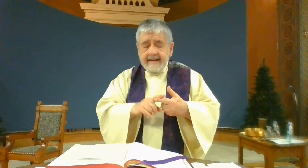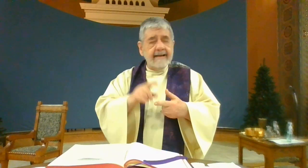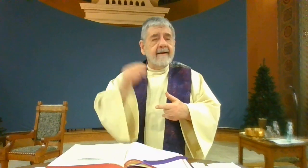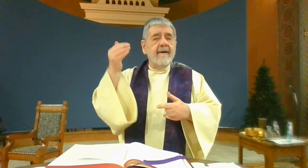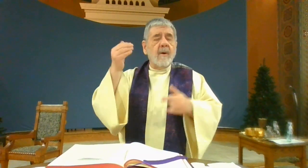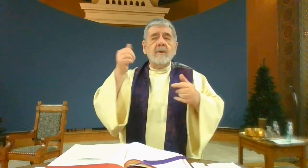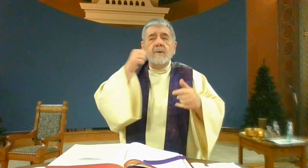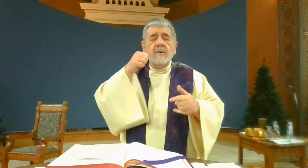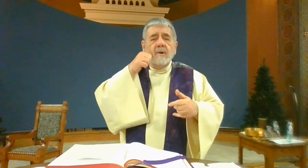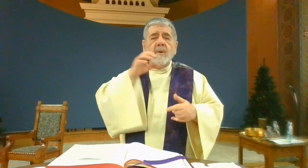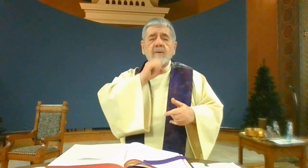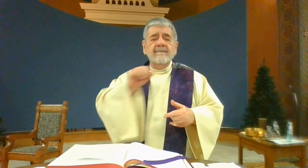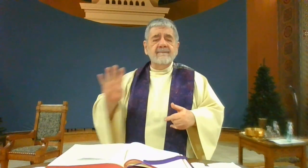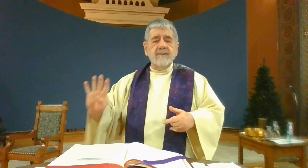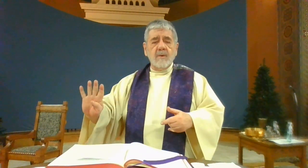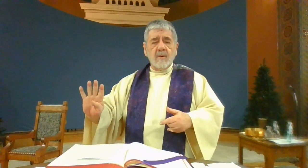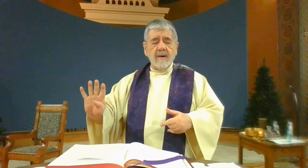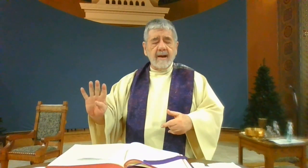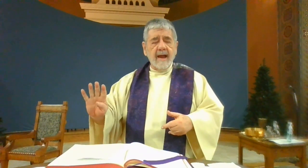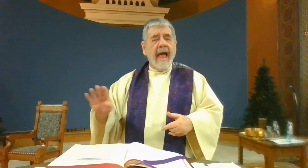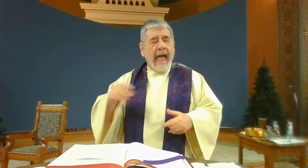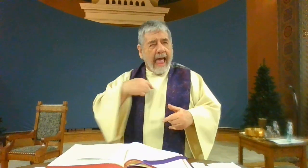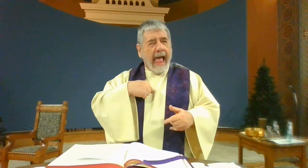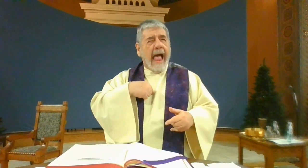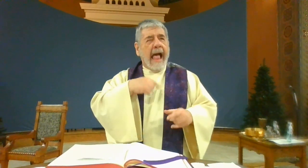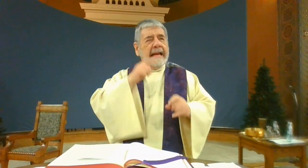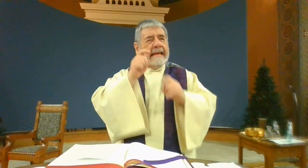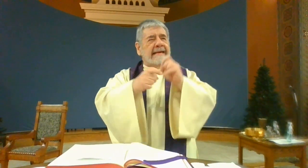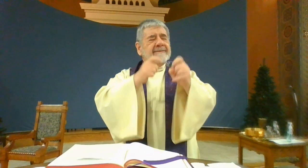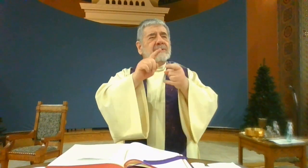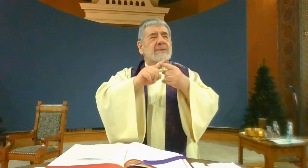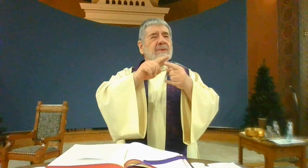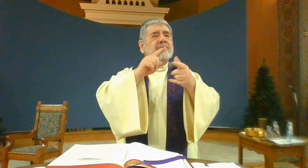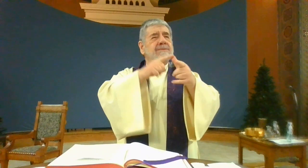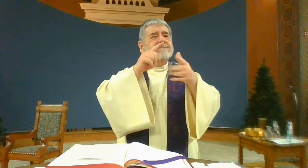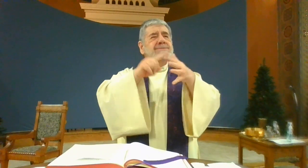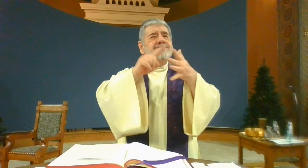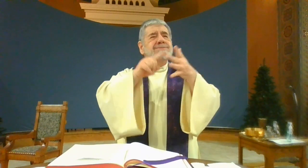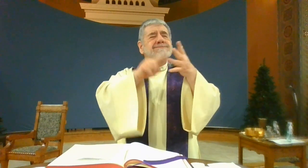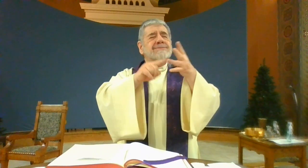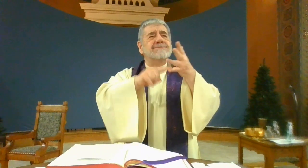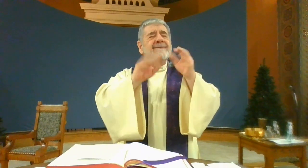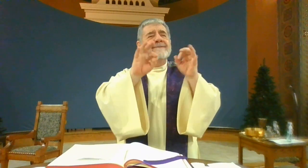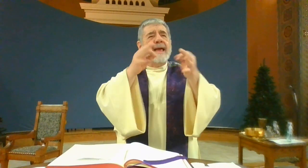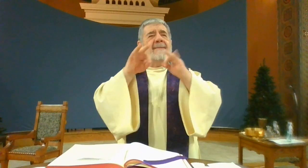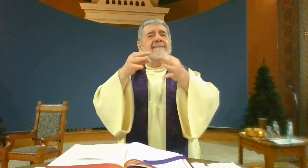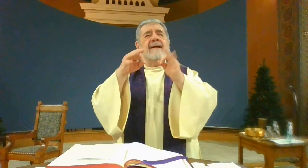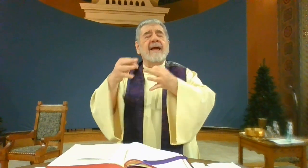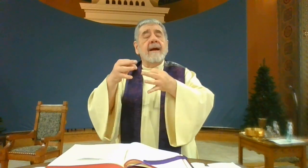Then, the youngest child, about four years old, had said,